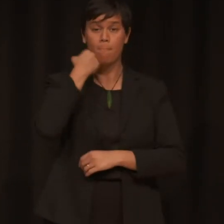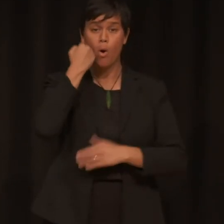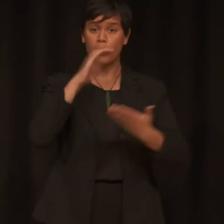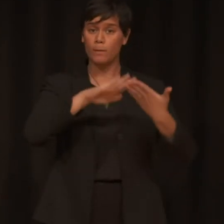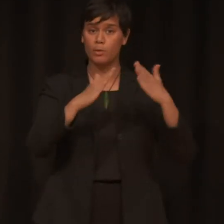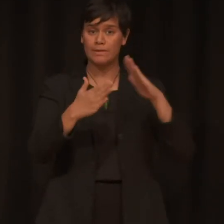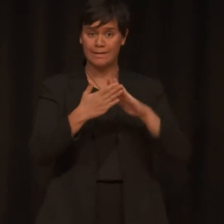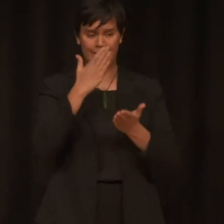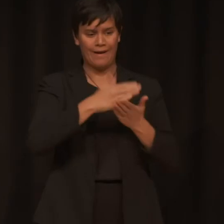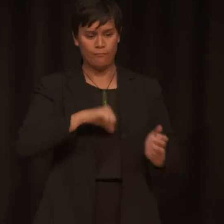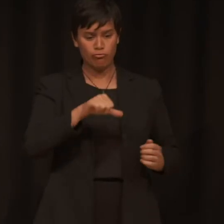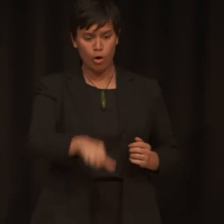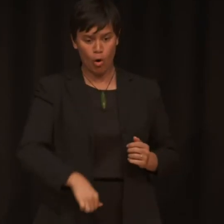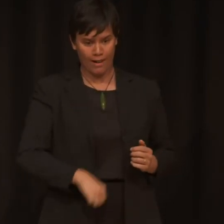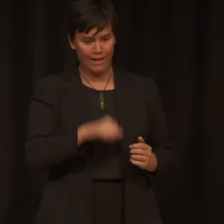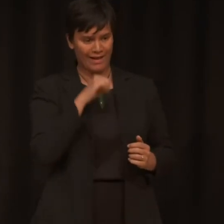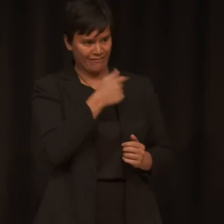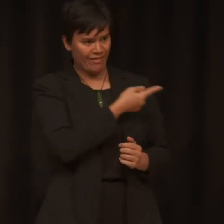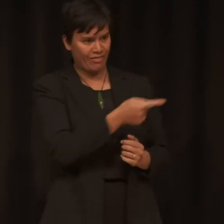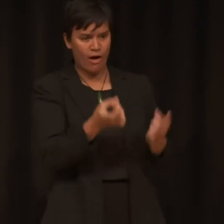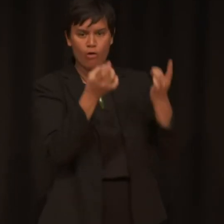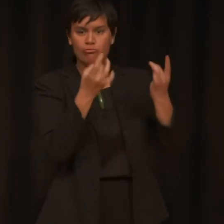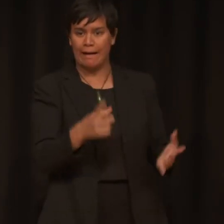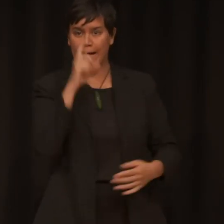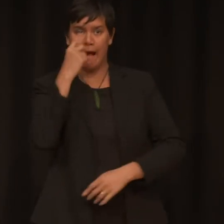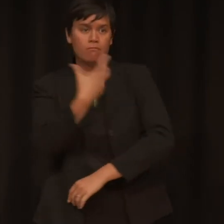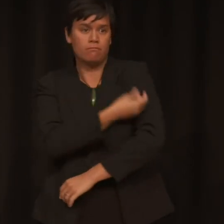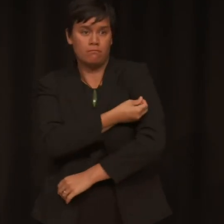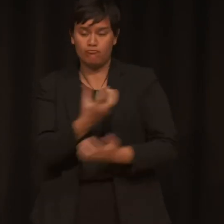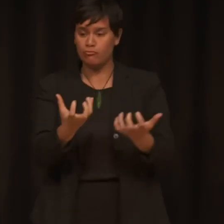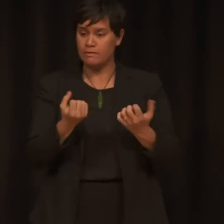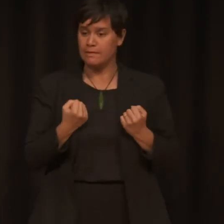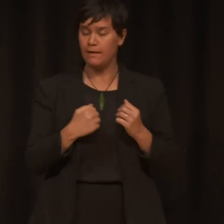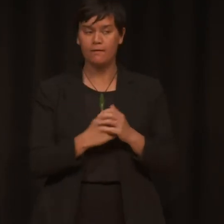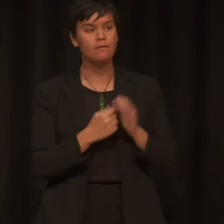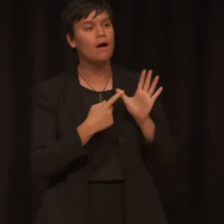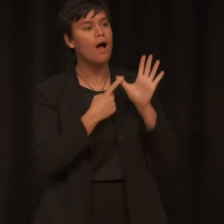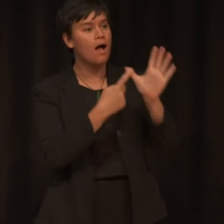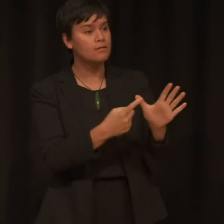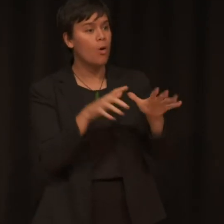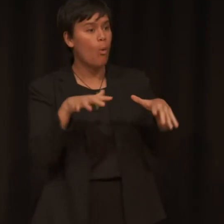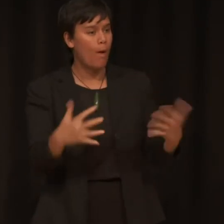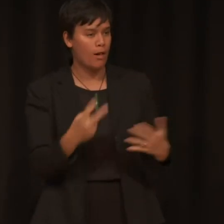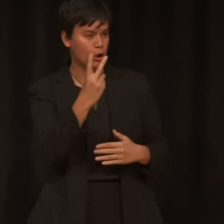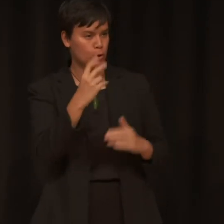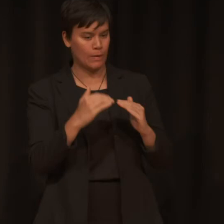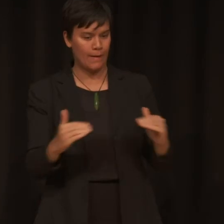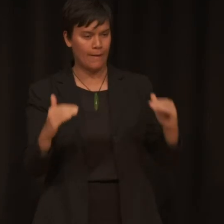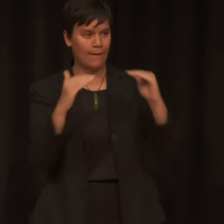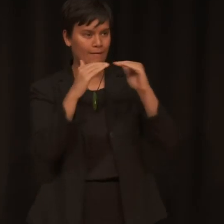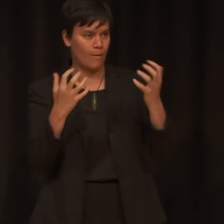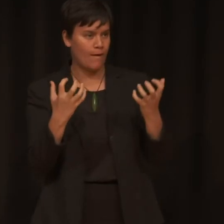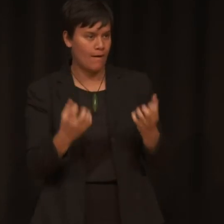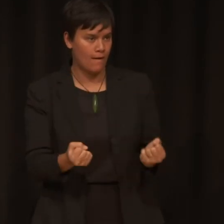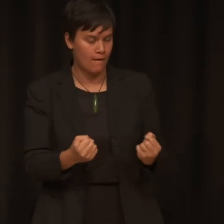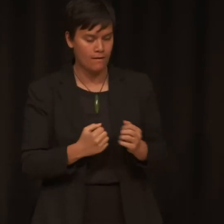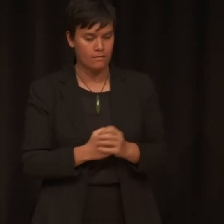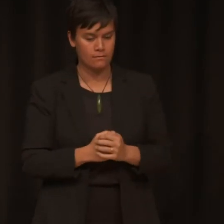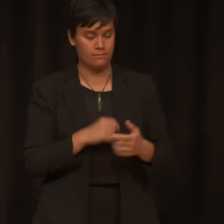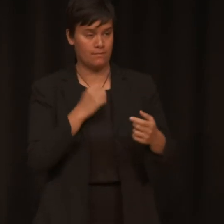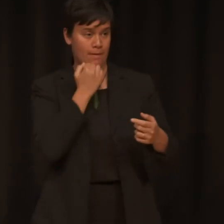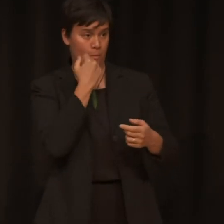up to play? And so we have at two levels. On the one hand, we want to make sure that we're